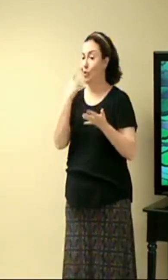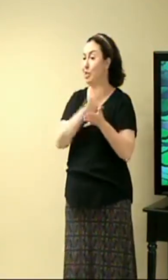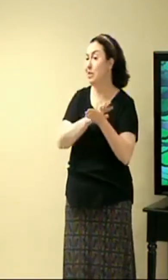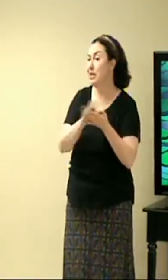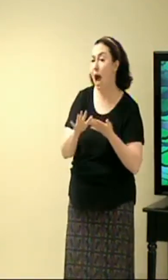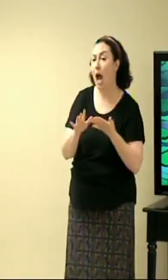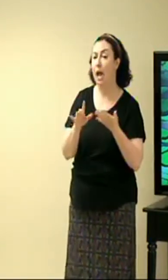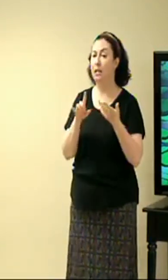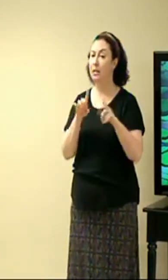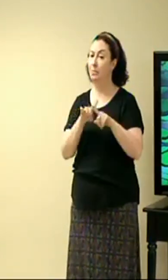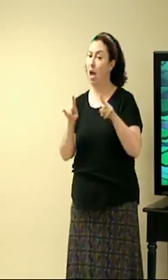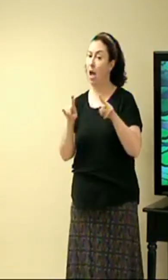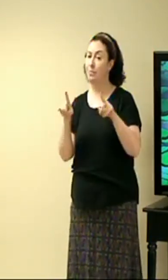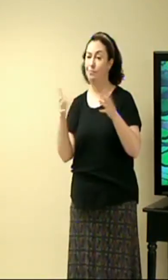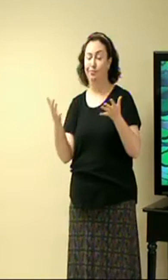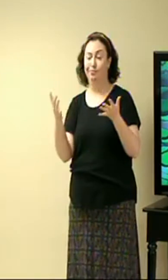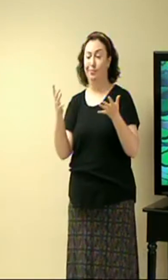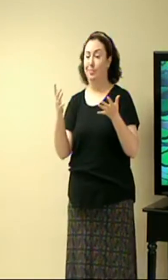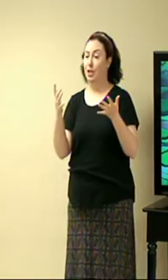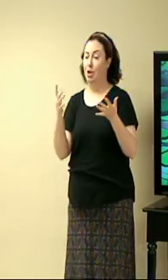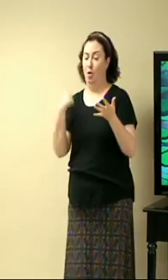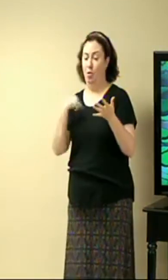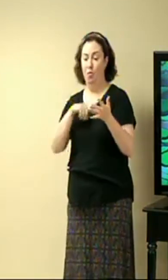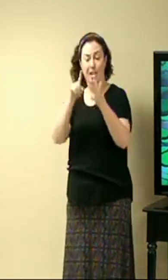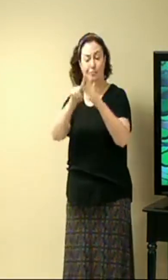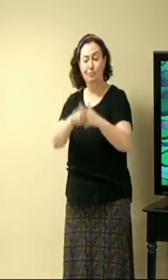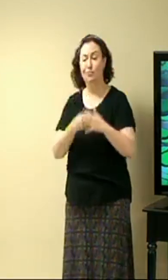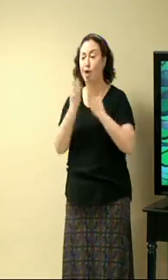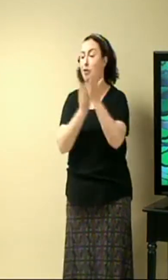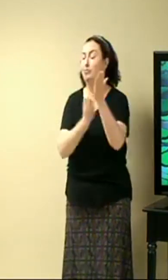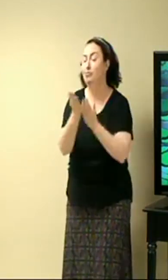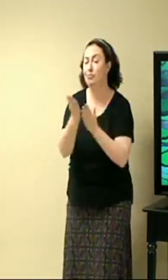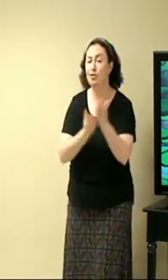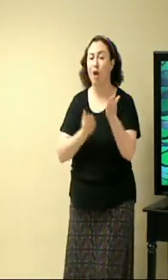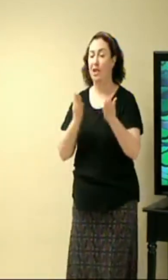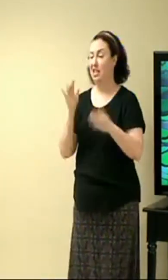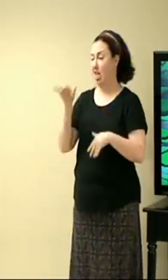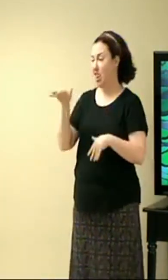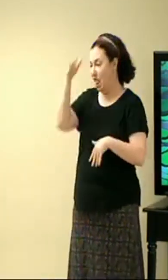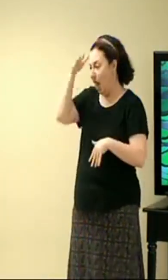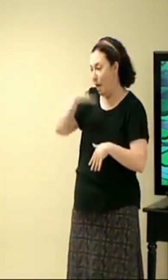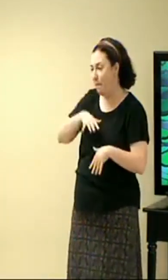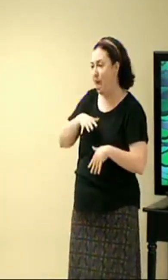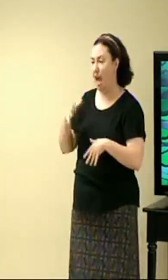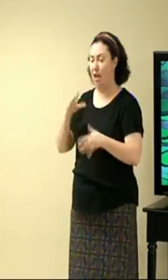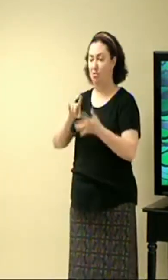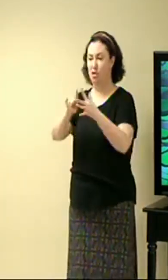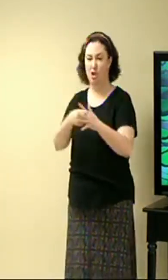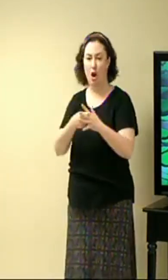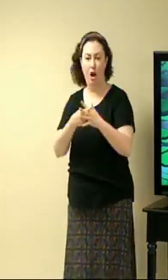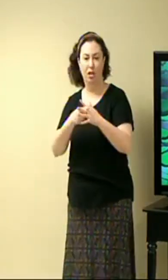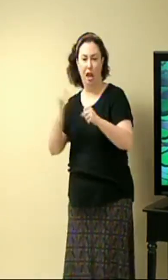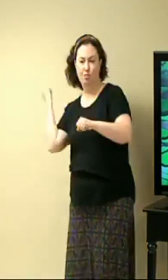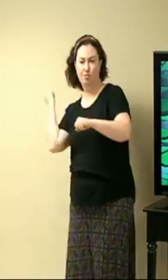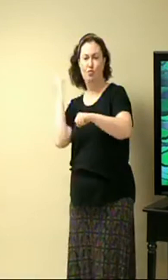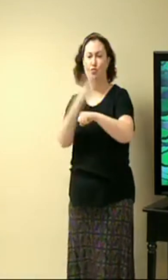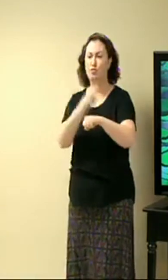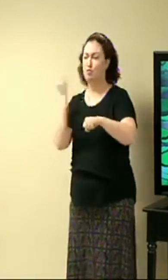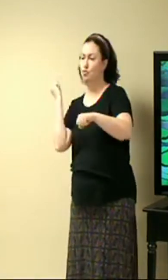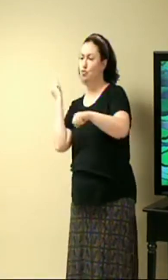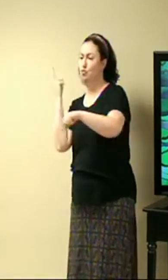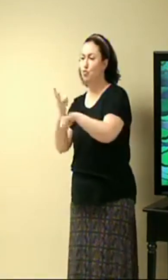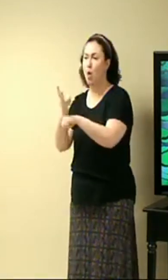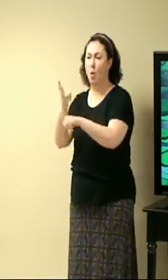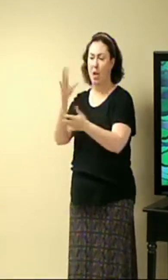guitar, and this guy starts flipping chairs in the worship center. He starts throwing bulletins at people. He starts throwing the coffee around. He comes in with